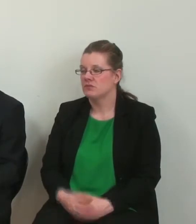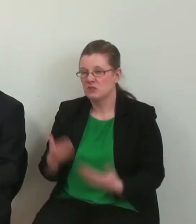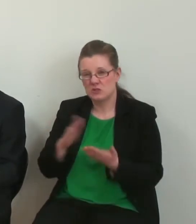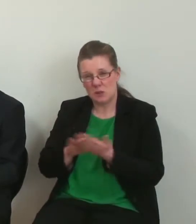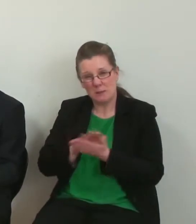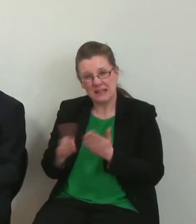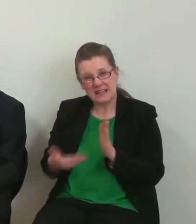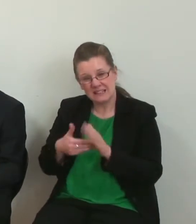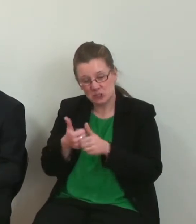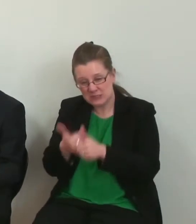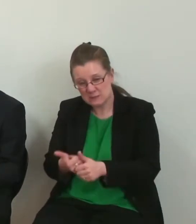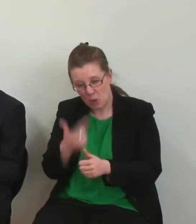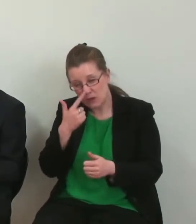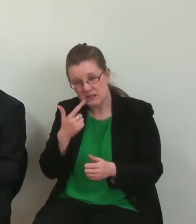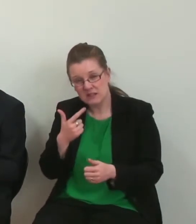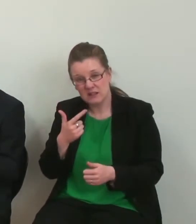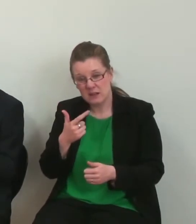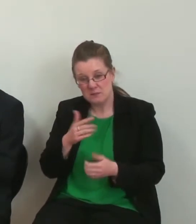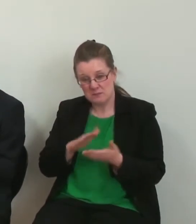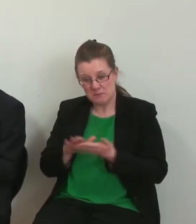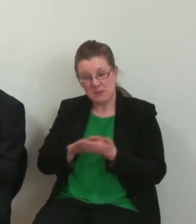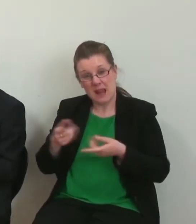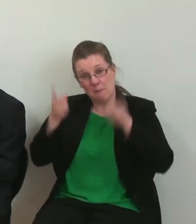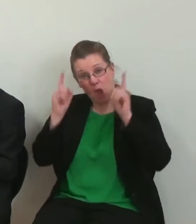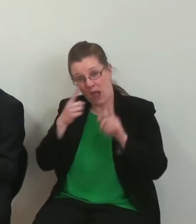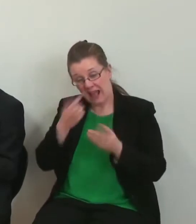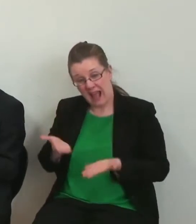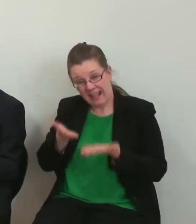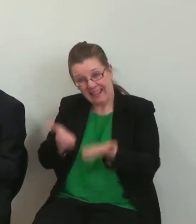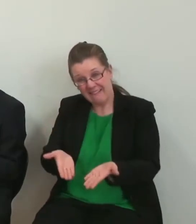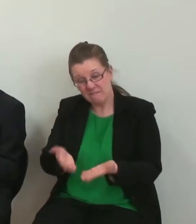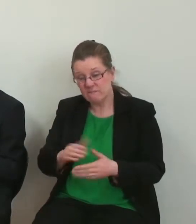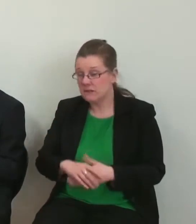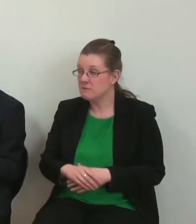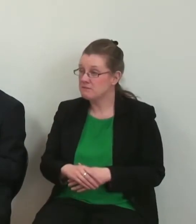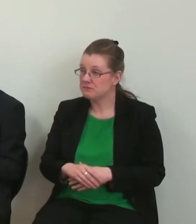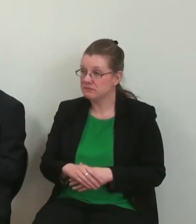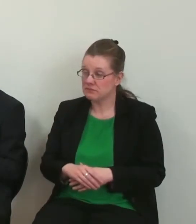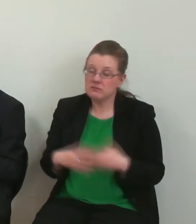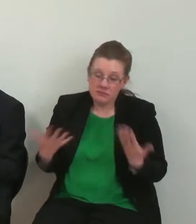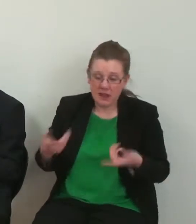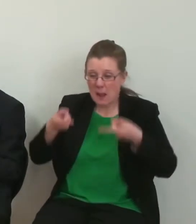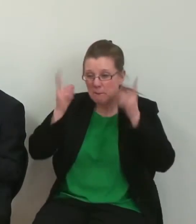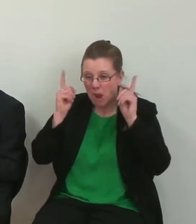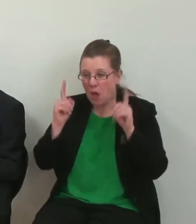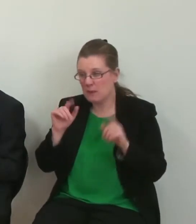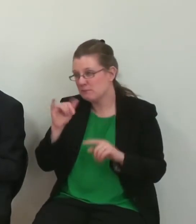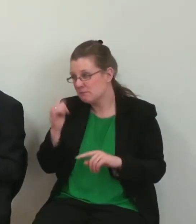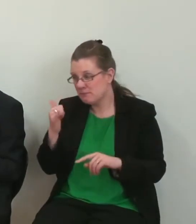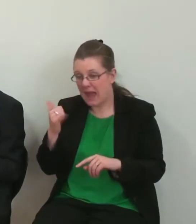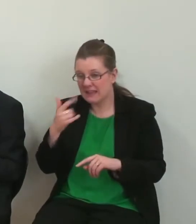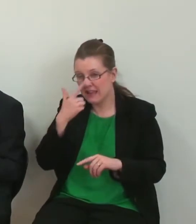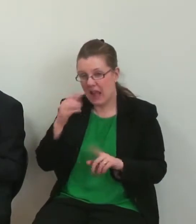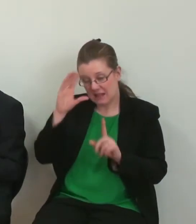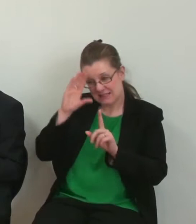support yeah. that that an employer might be able to grab. Well, the employer might be able to grab, or they might be able to